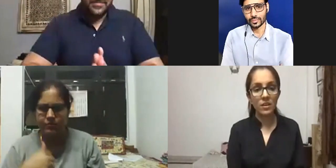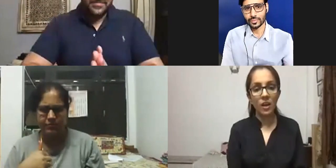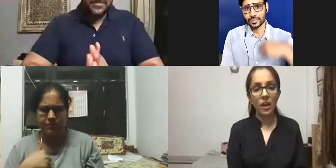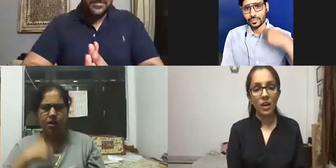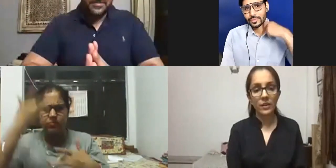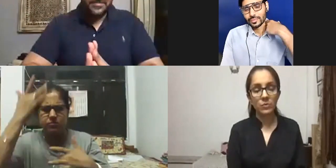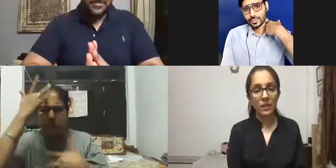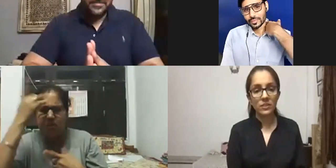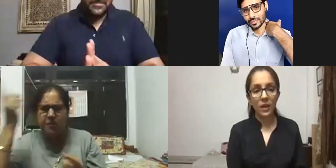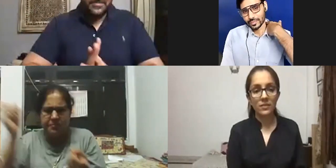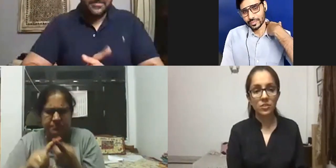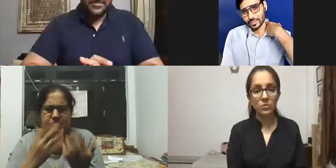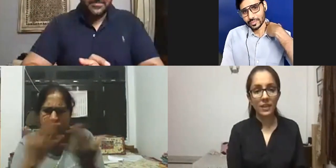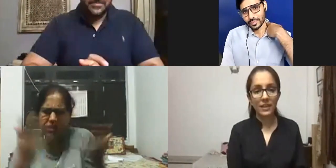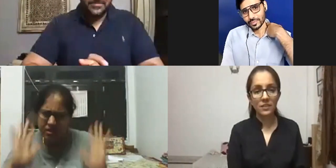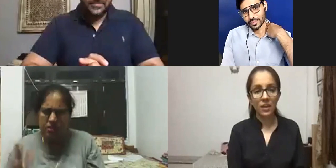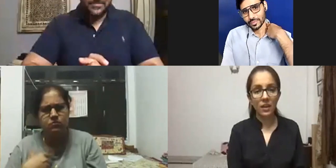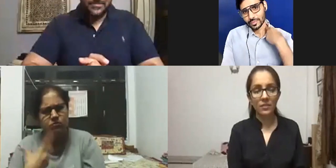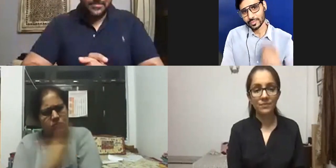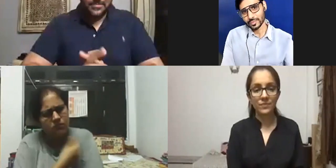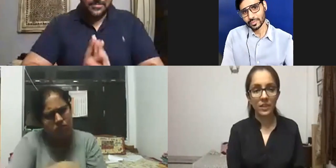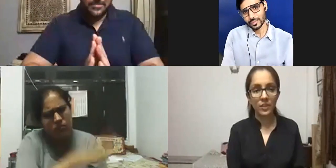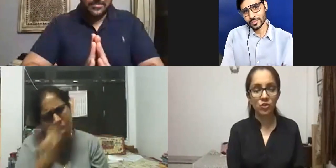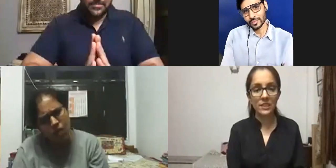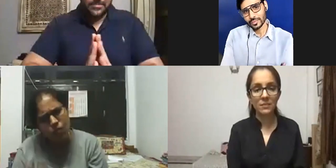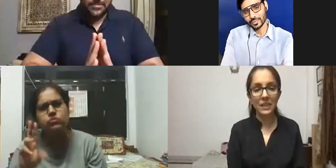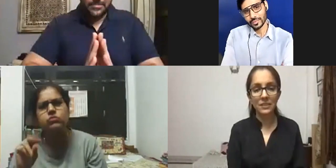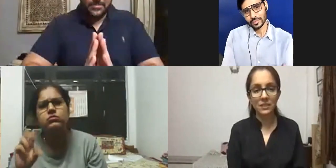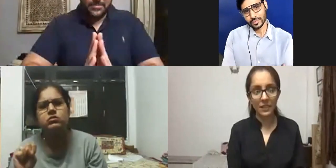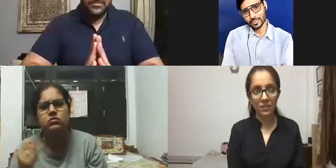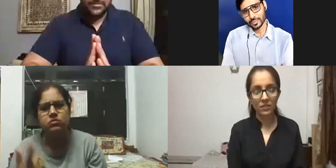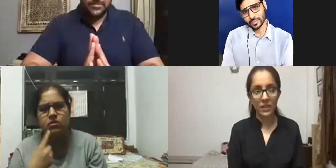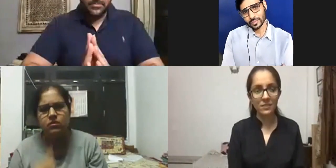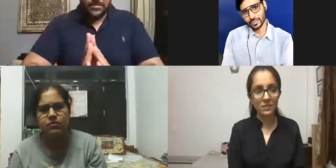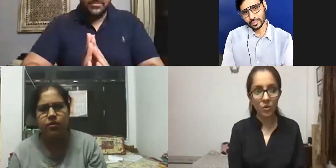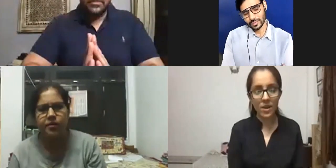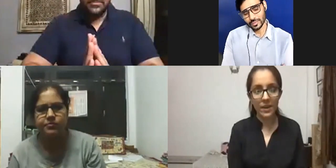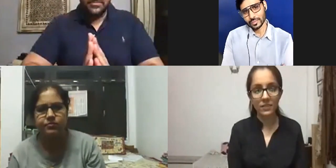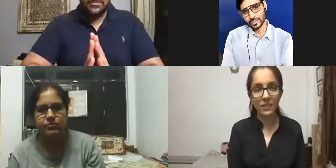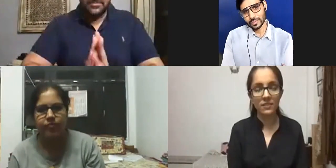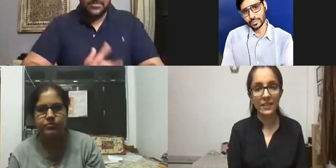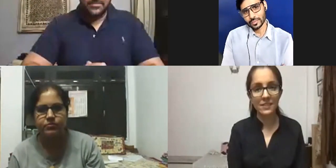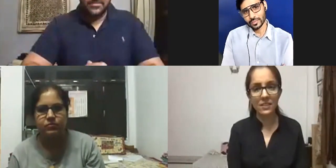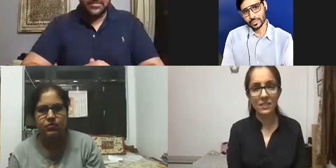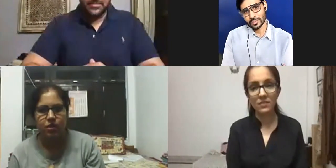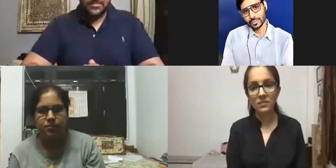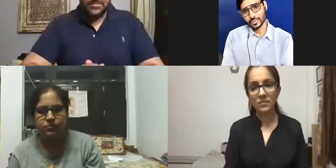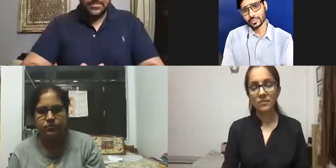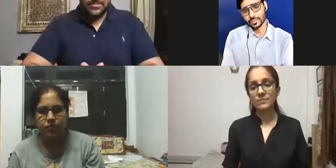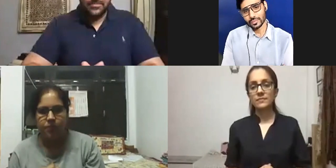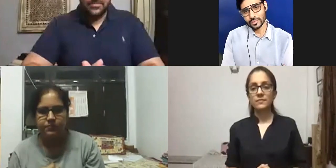board. I would like to ask you that I usually keep getting sick. Can I still go ahead and take the vaccine?